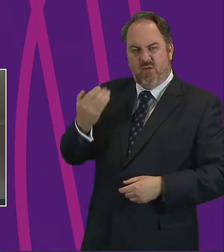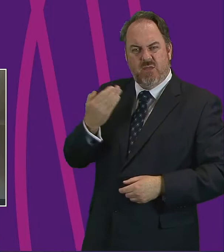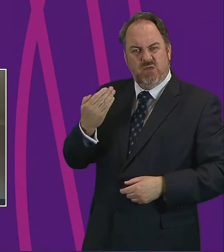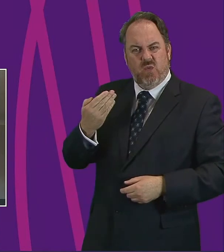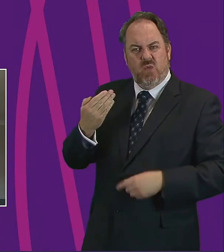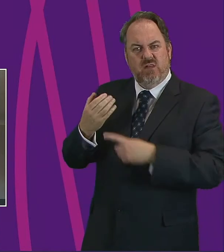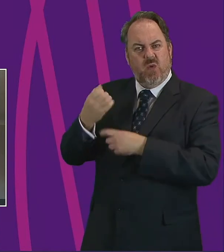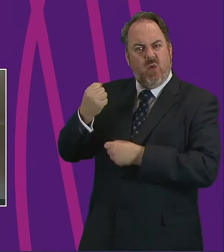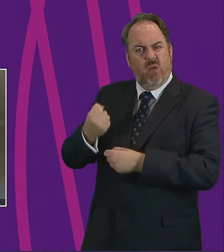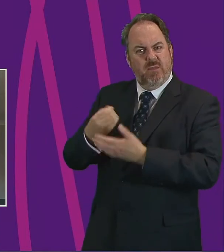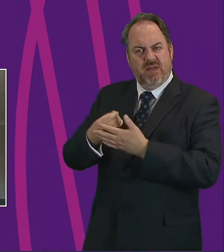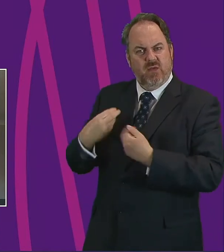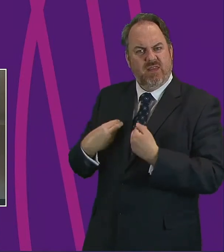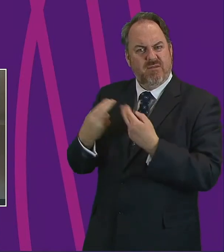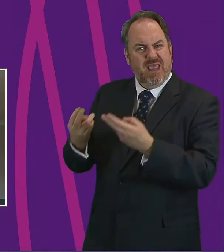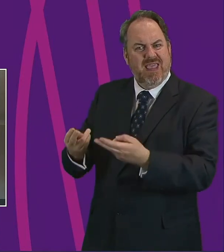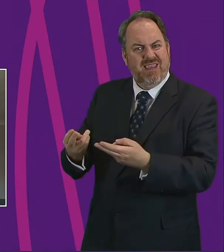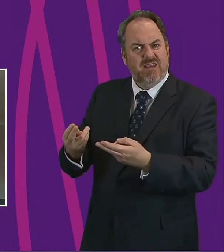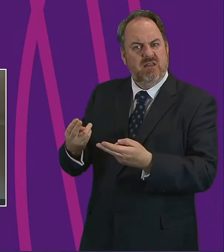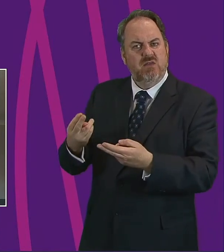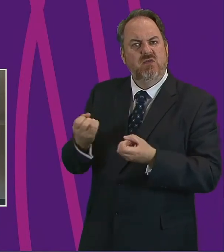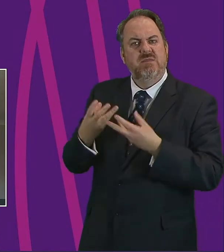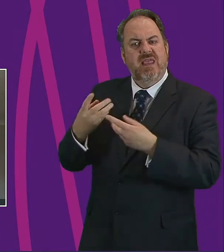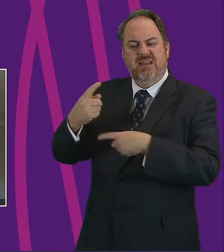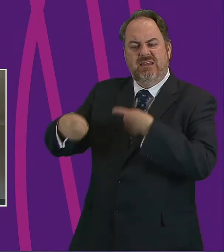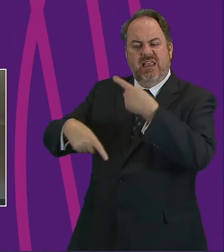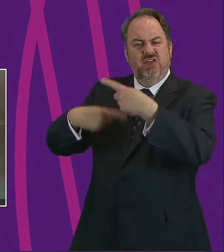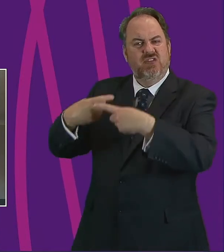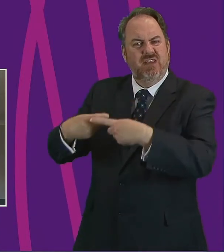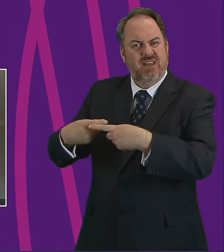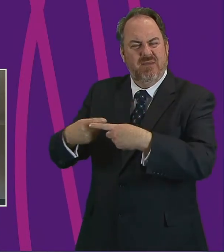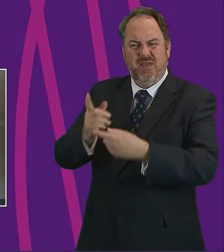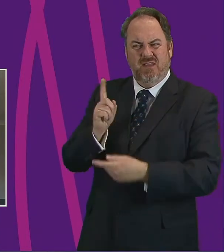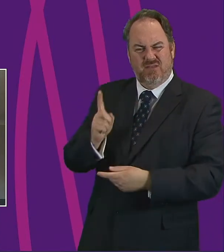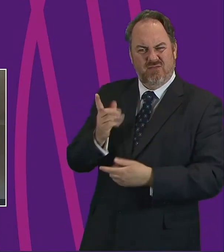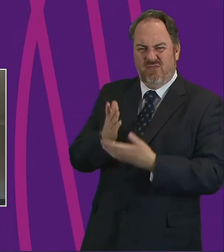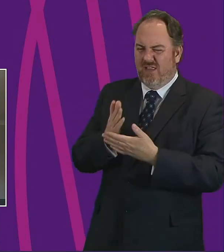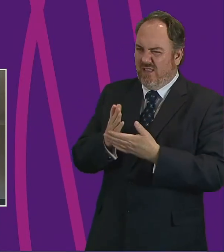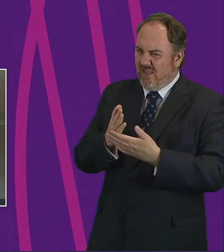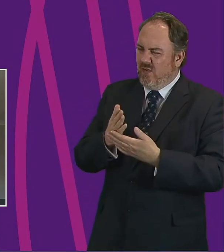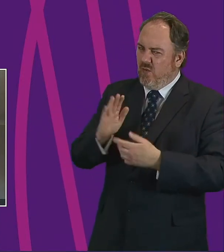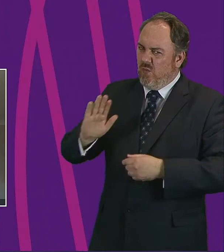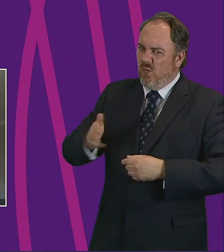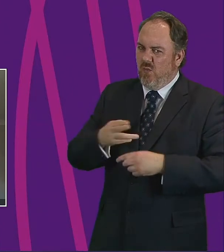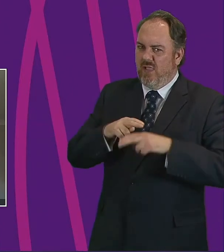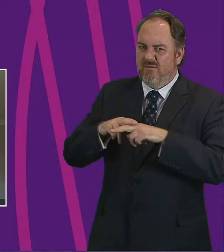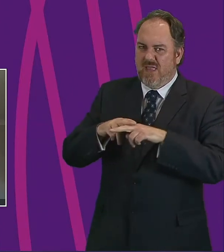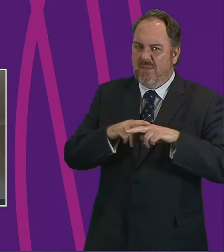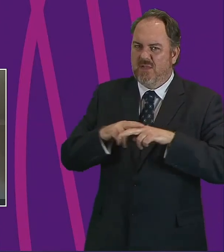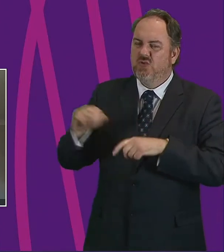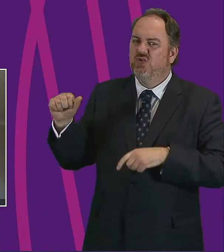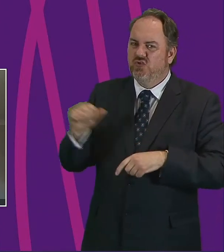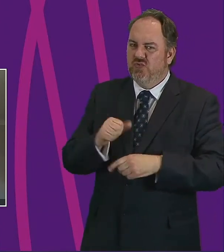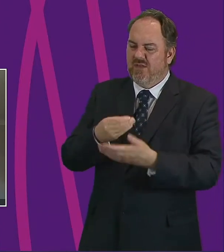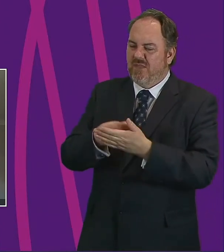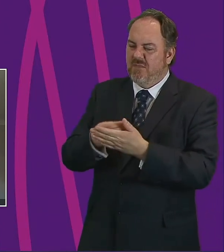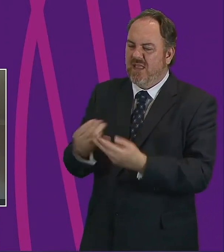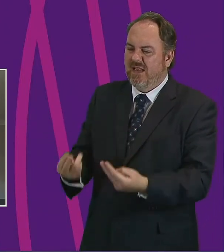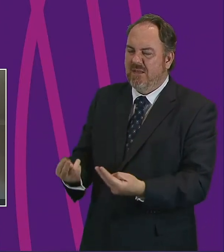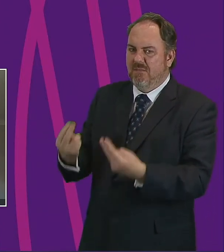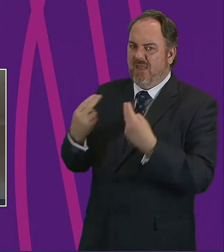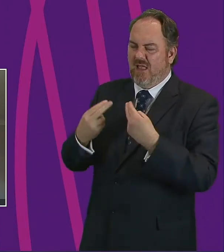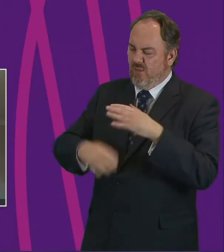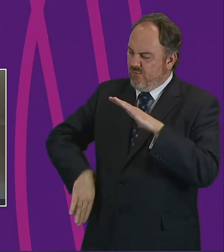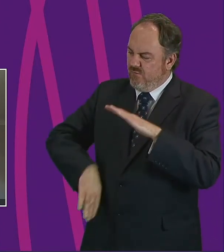Government use its power and influence and to work with COSLA to ensure that every family is immediately fully refunded full value